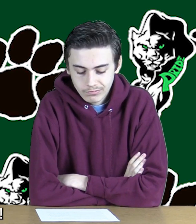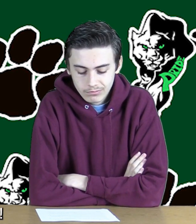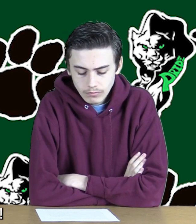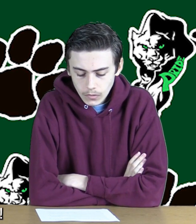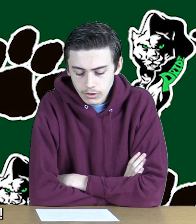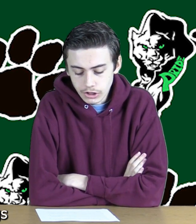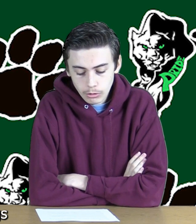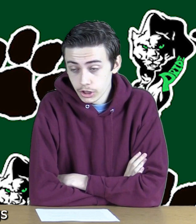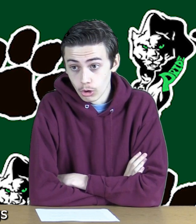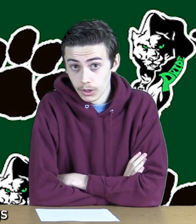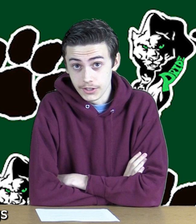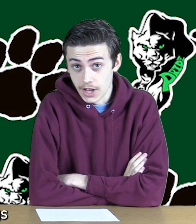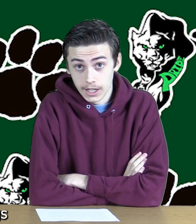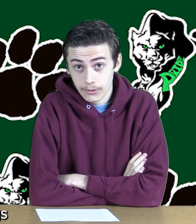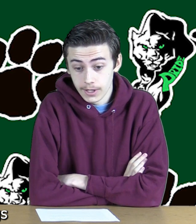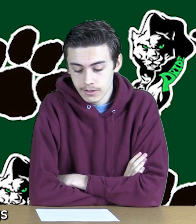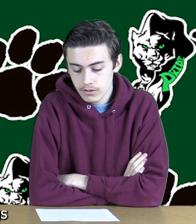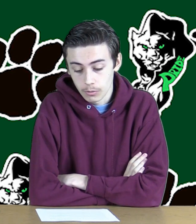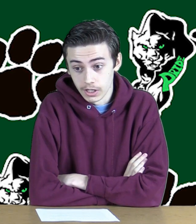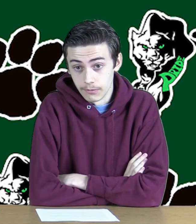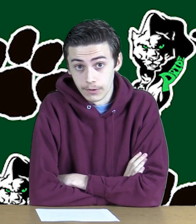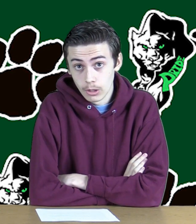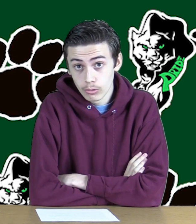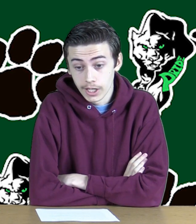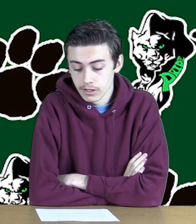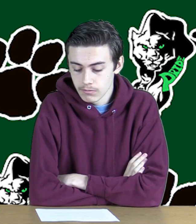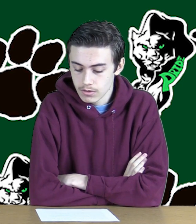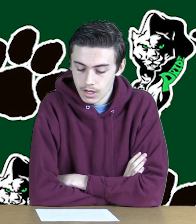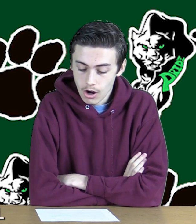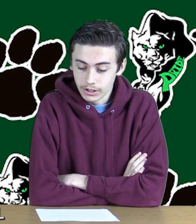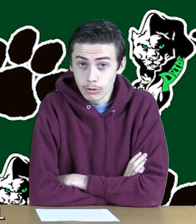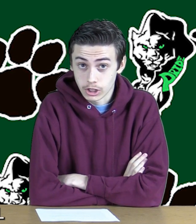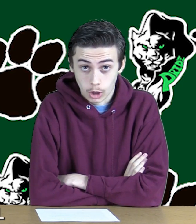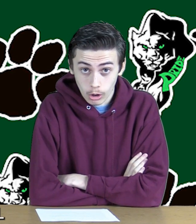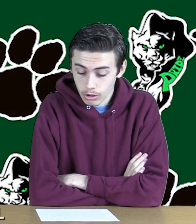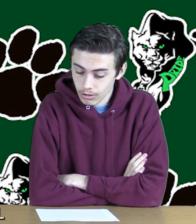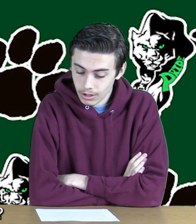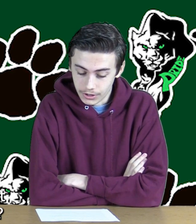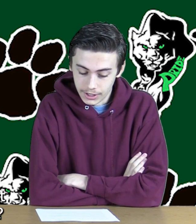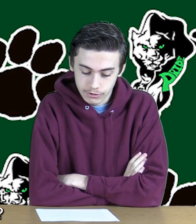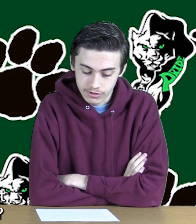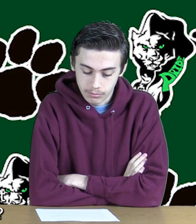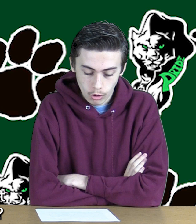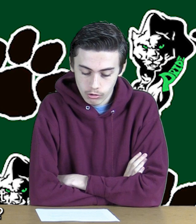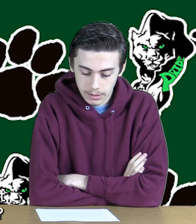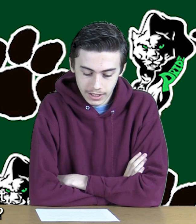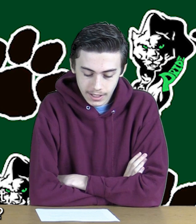spirit. Do you enjoy designing things or playing video games? Are you a girl with an interest in programming?